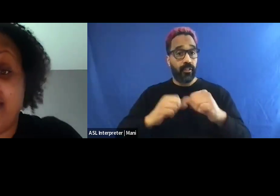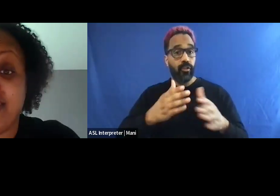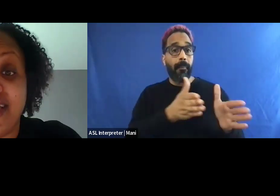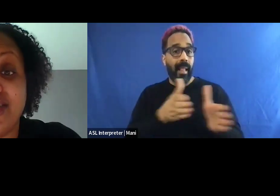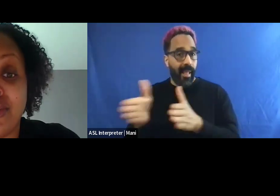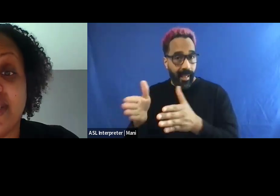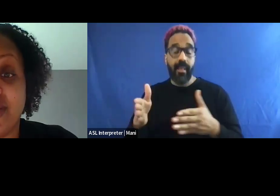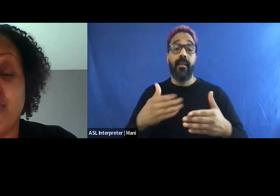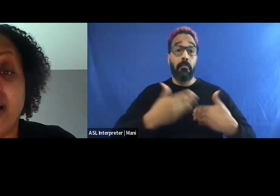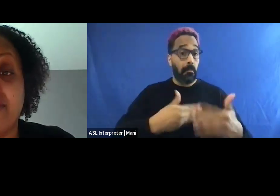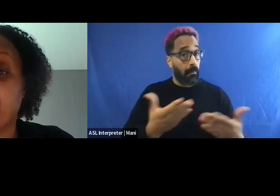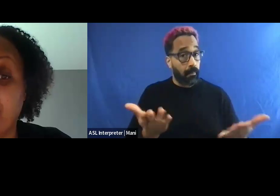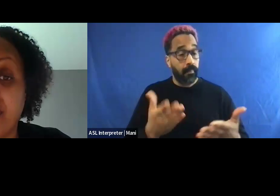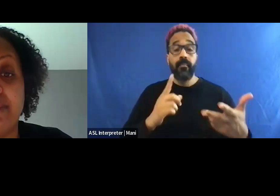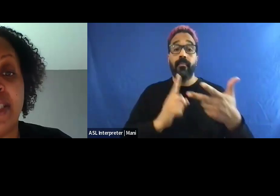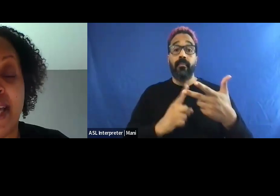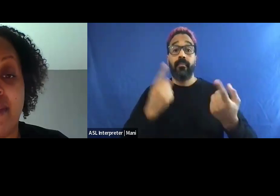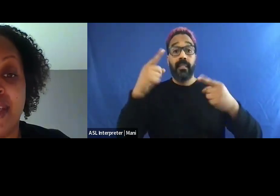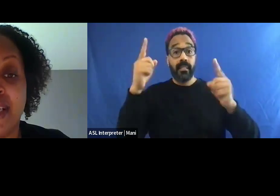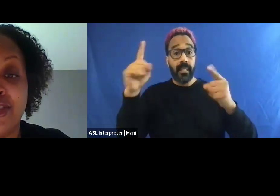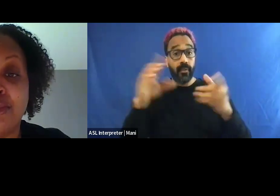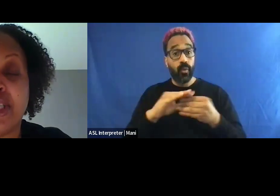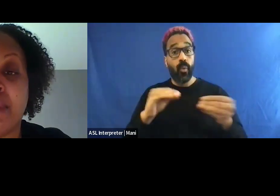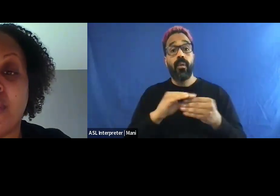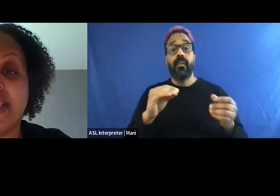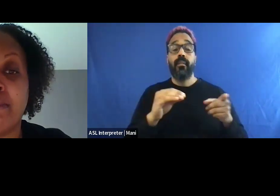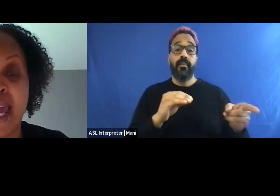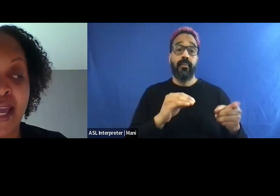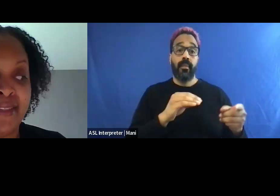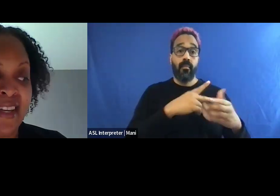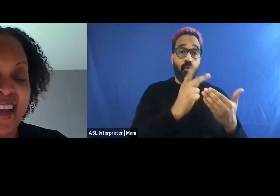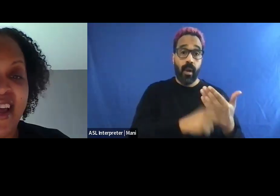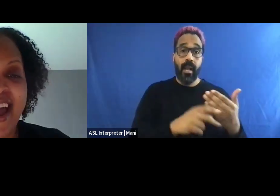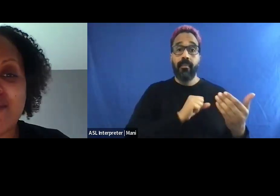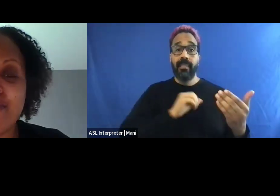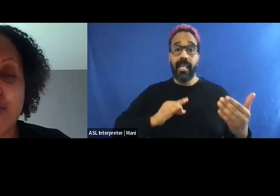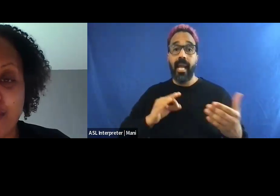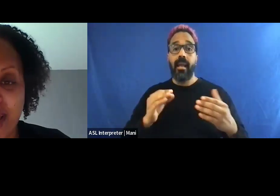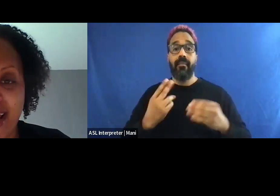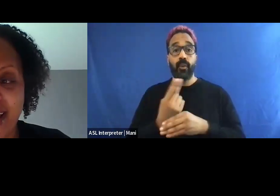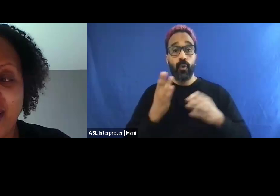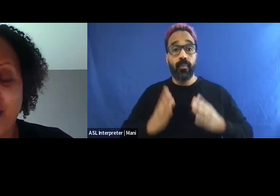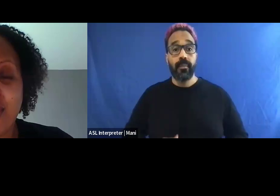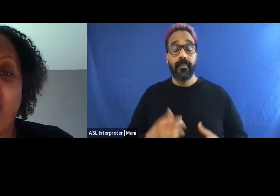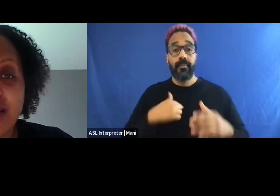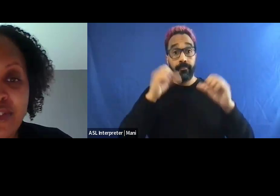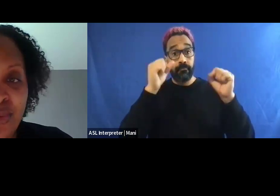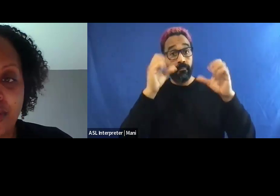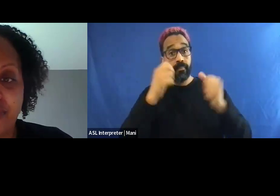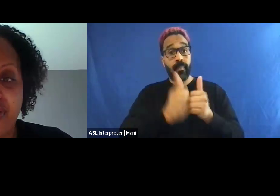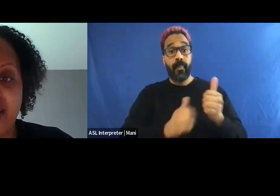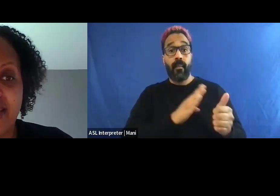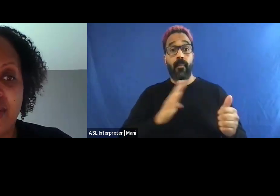and the success stories as well of the programs, the staff, and the consumers. I'm always amazed every board meeting with all